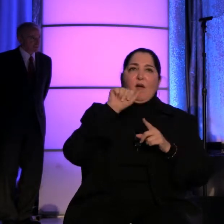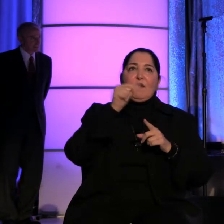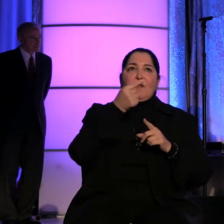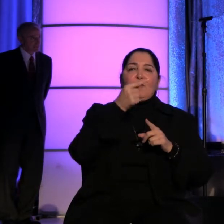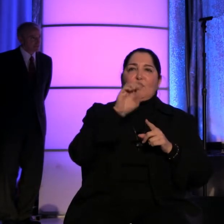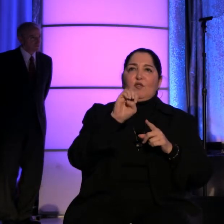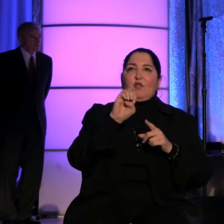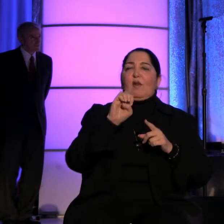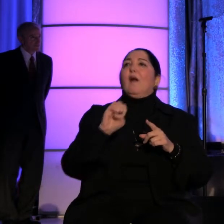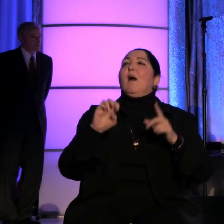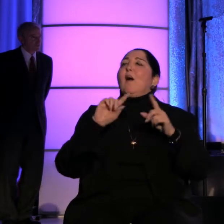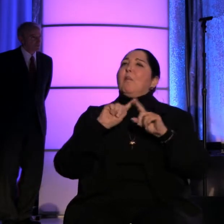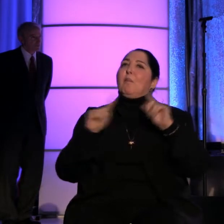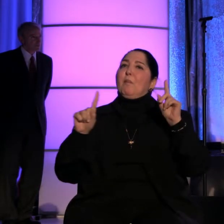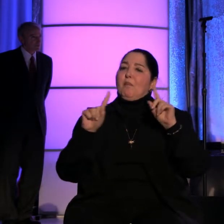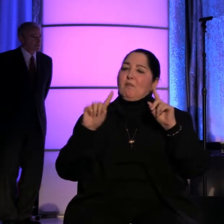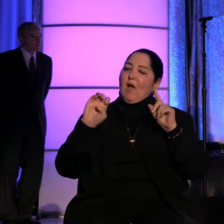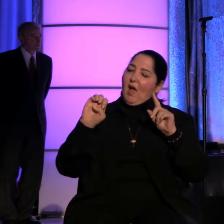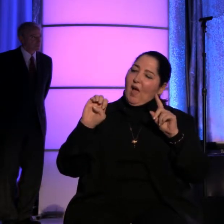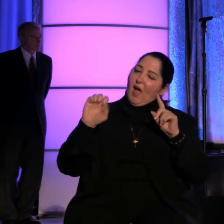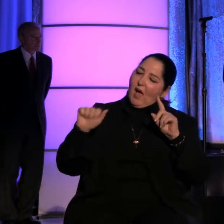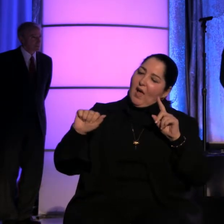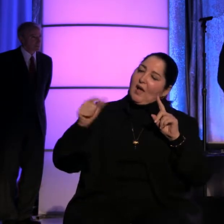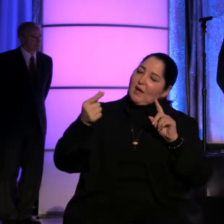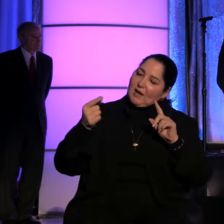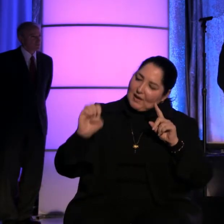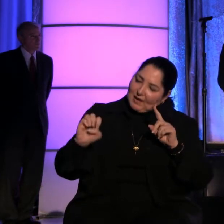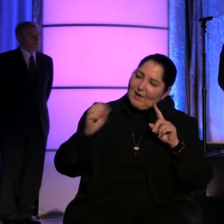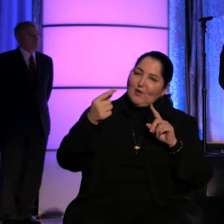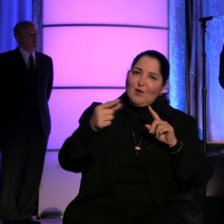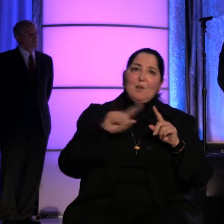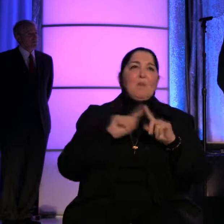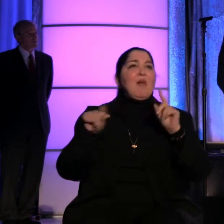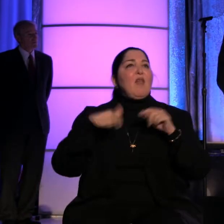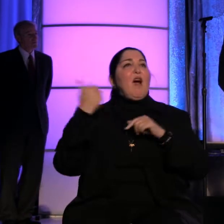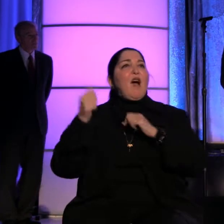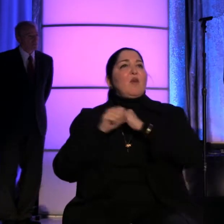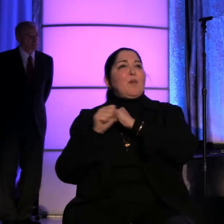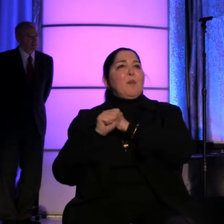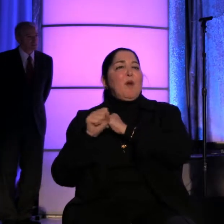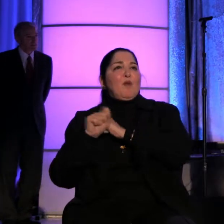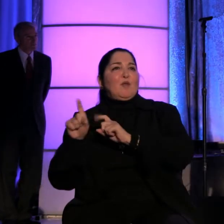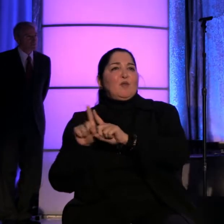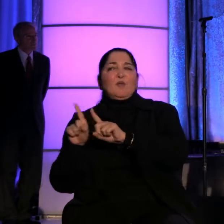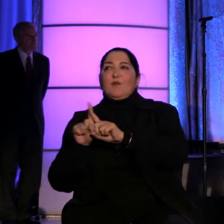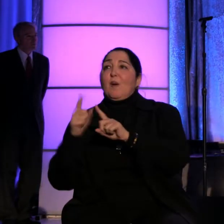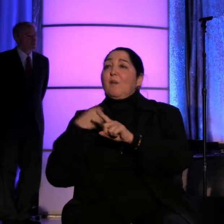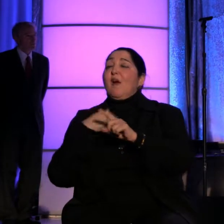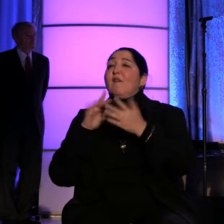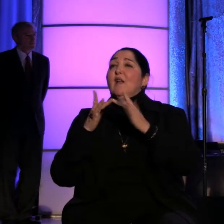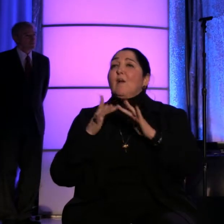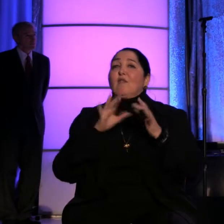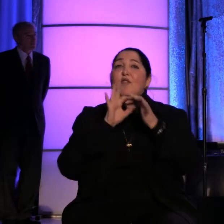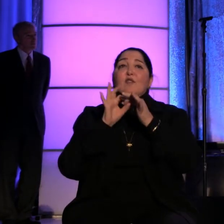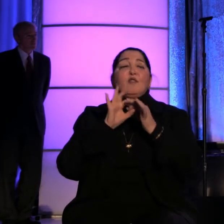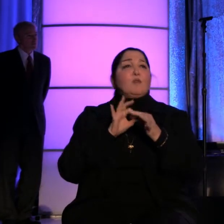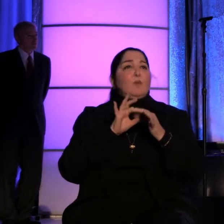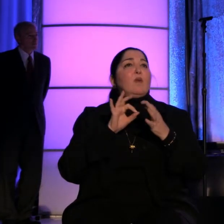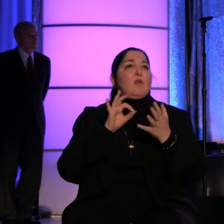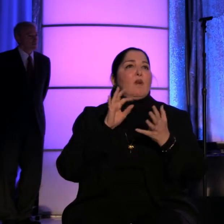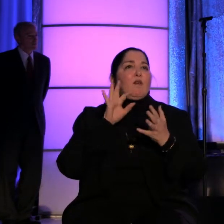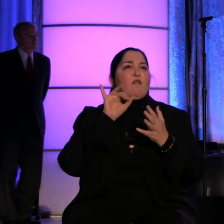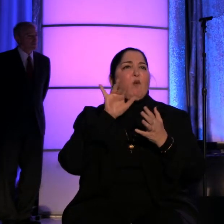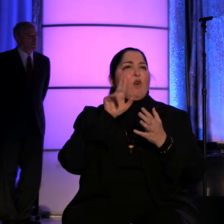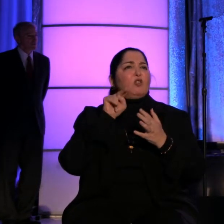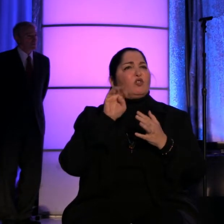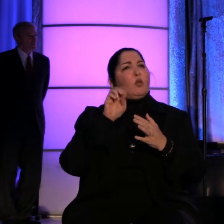the other promoters out there, whether it's Outback or NS2. And we've got a network of relationships with Fortune 1000 clients and marketing